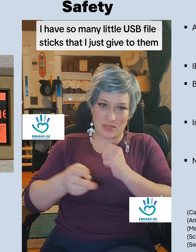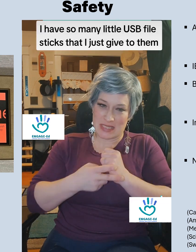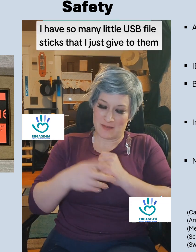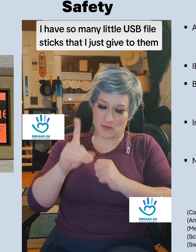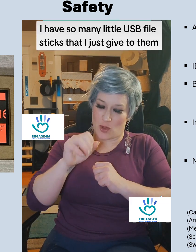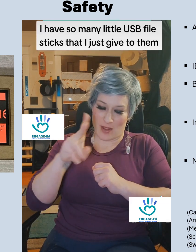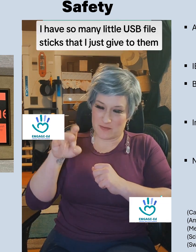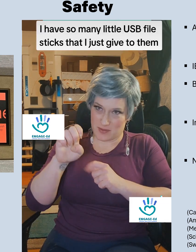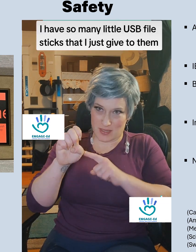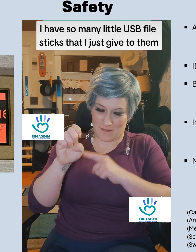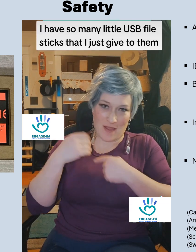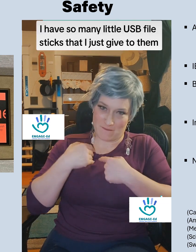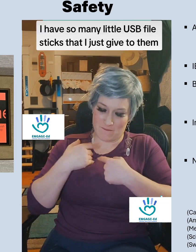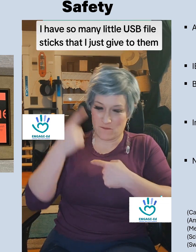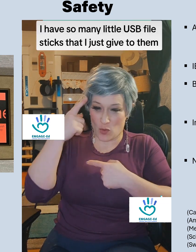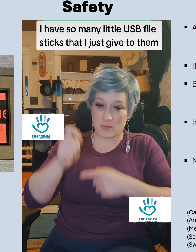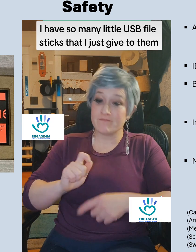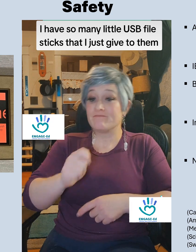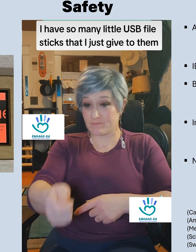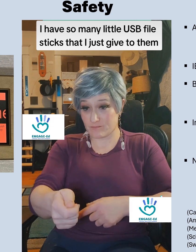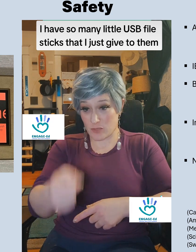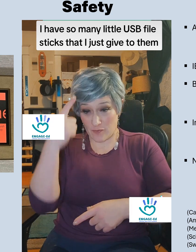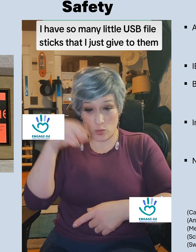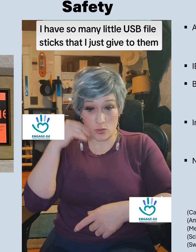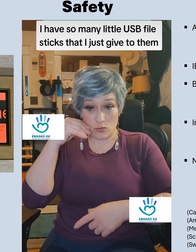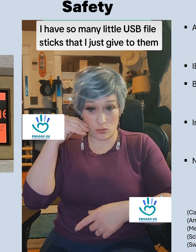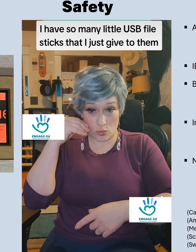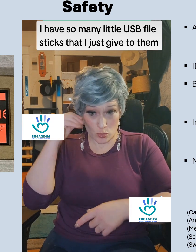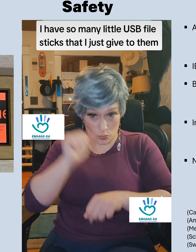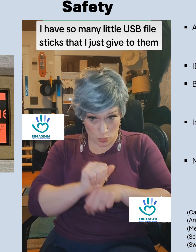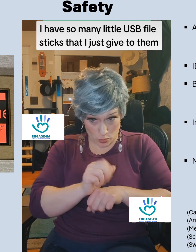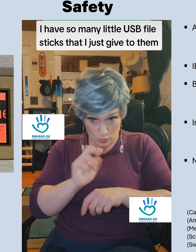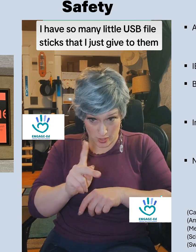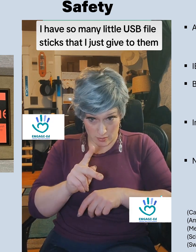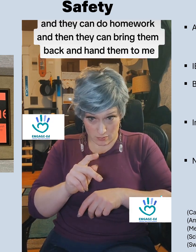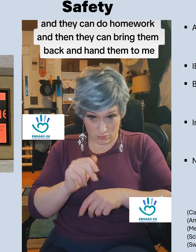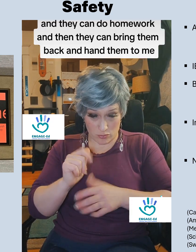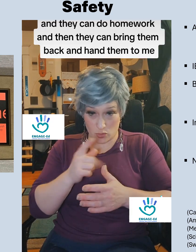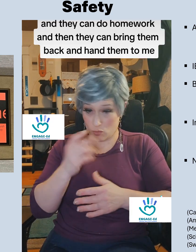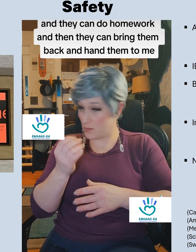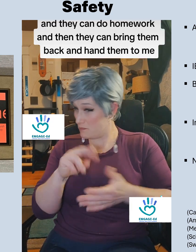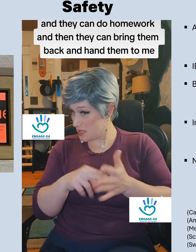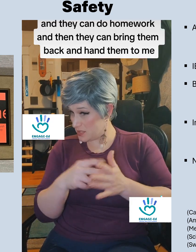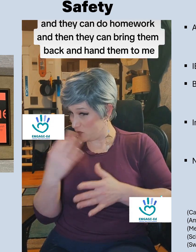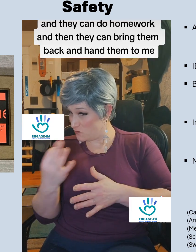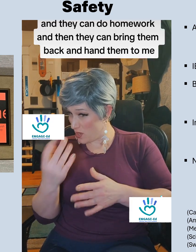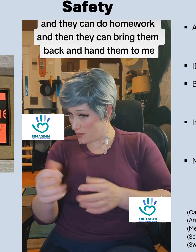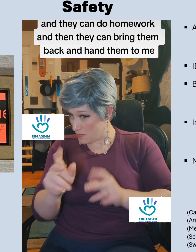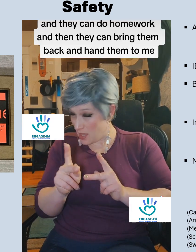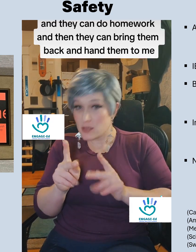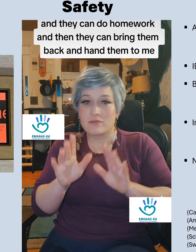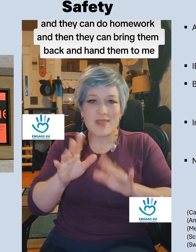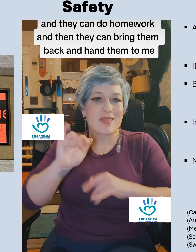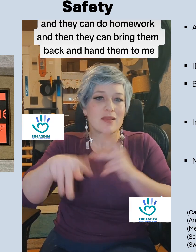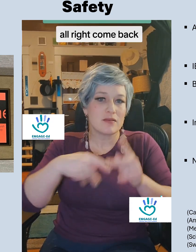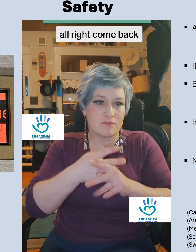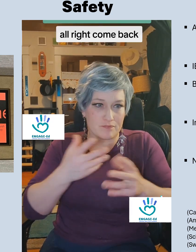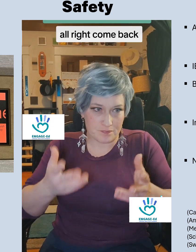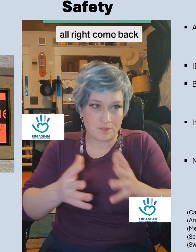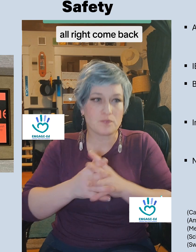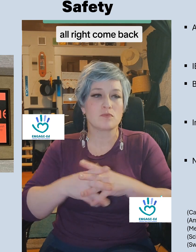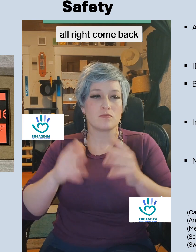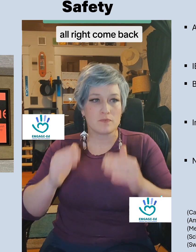I have so many little USB file sticks that I just give to them and they can do homework and then they can bring them back and hand them to me. All